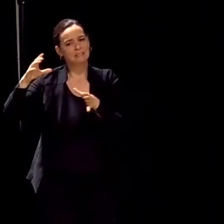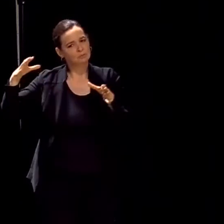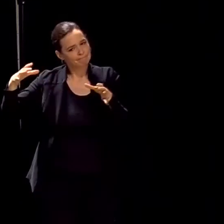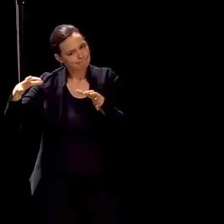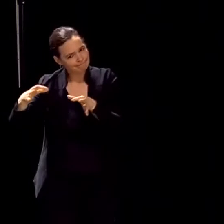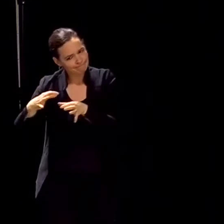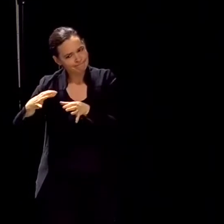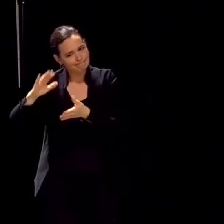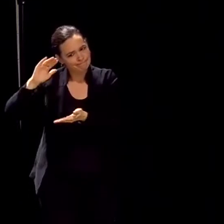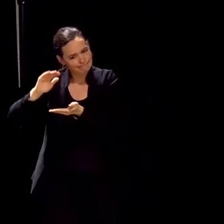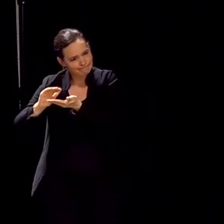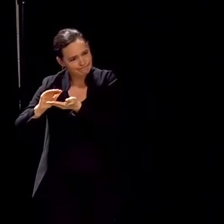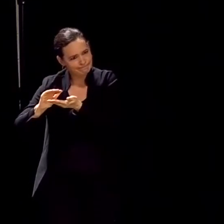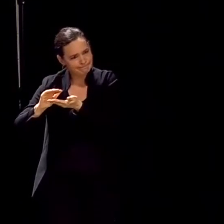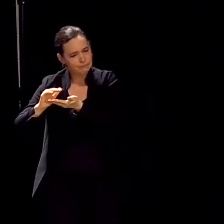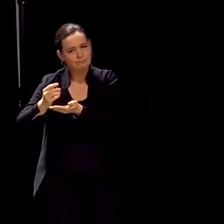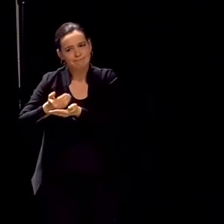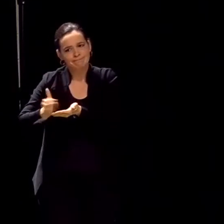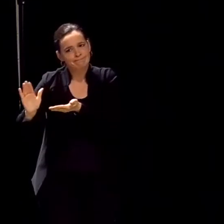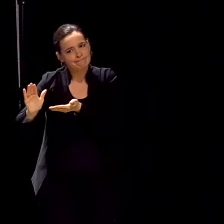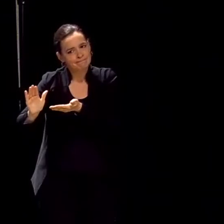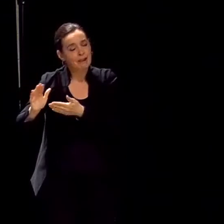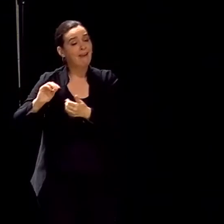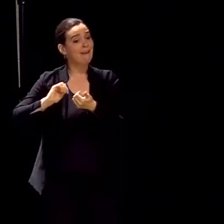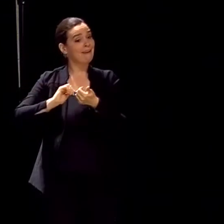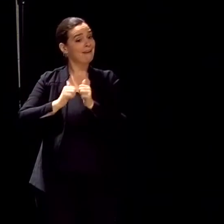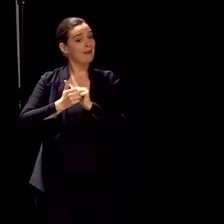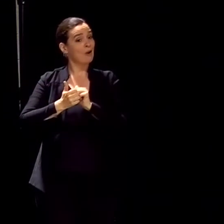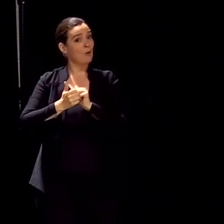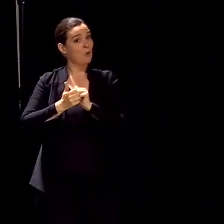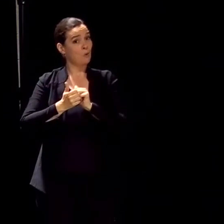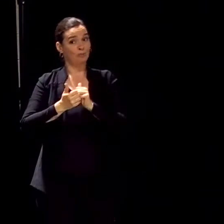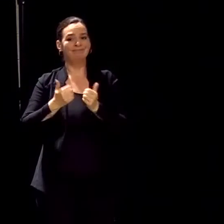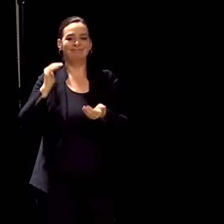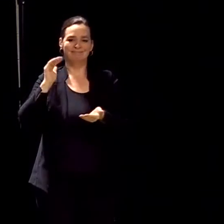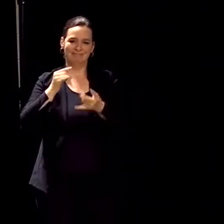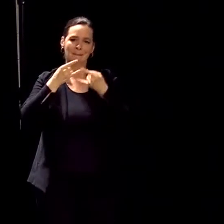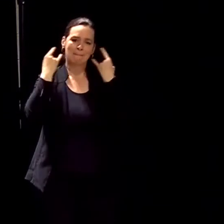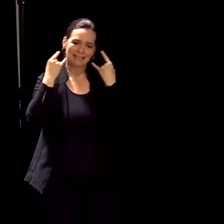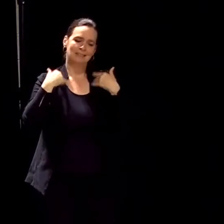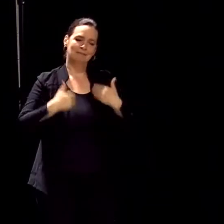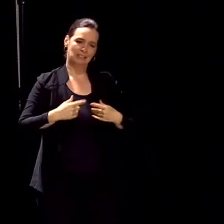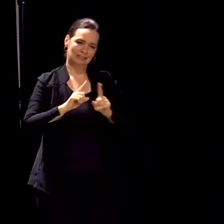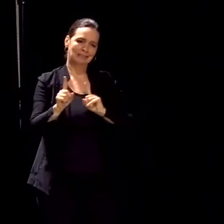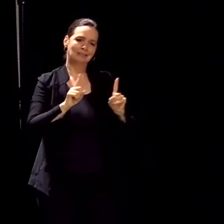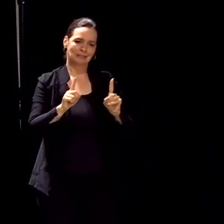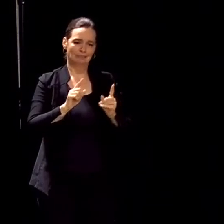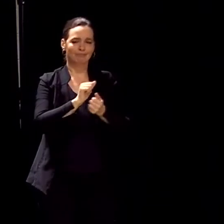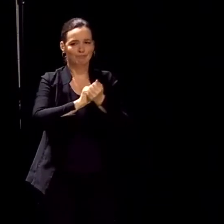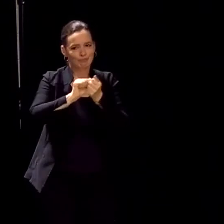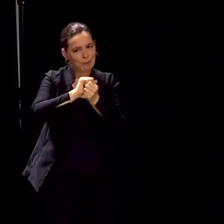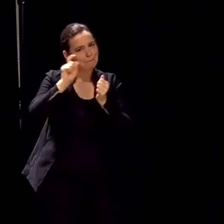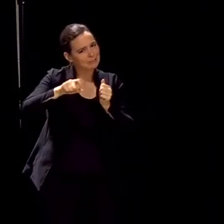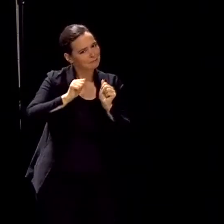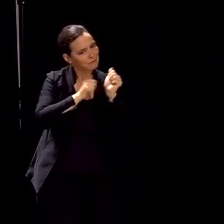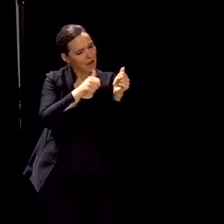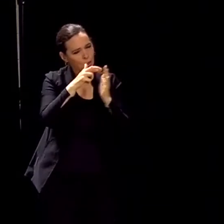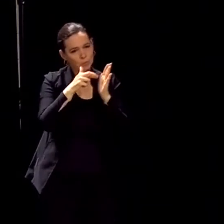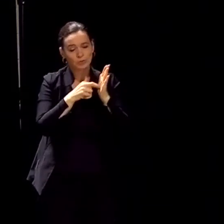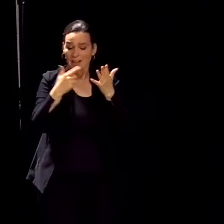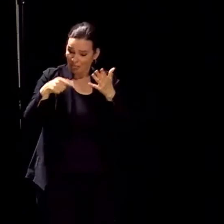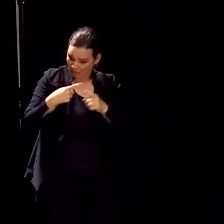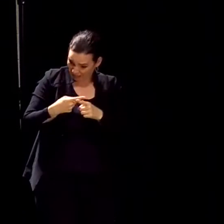get there, and then we're done with this thing, right? It's going to take some work and some time, though. So we really need